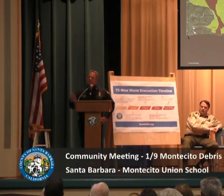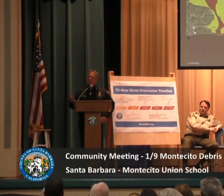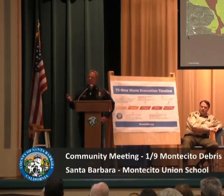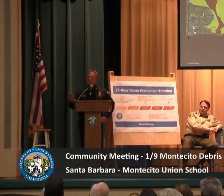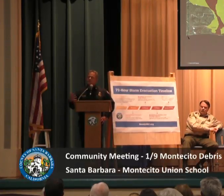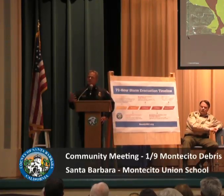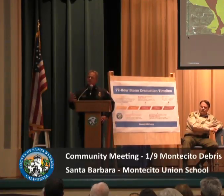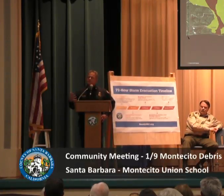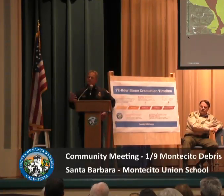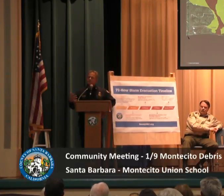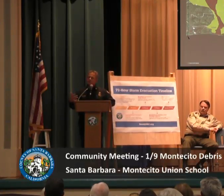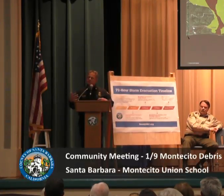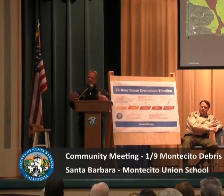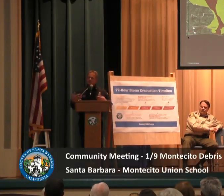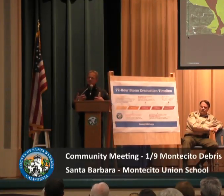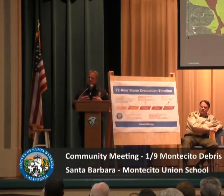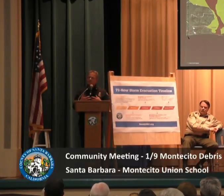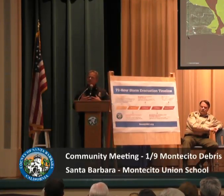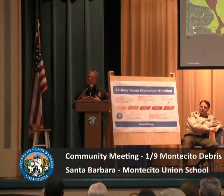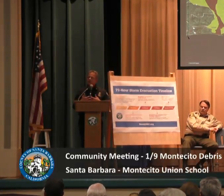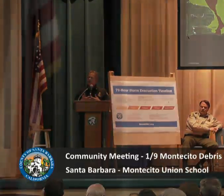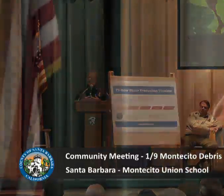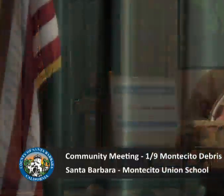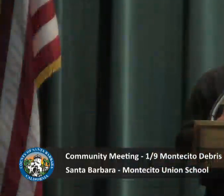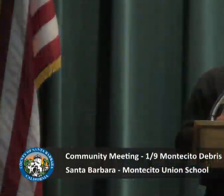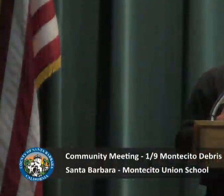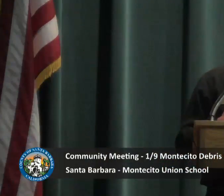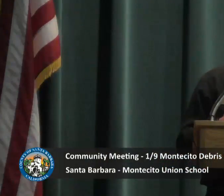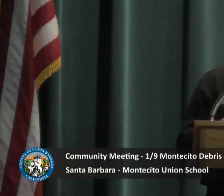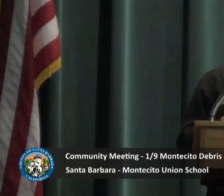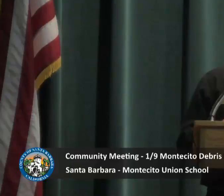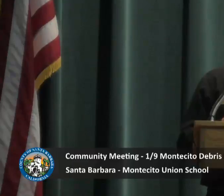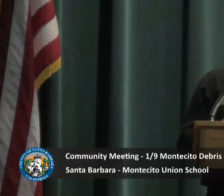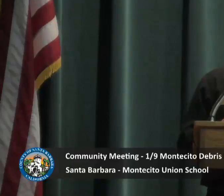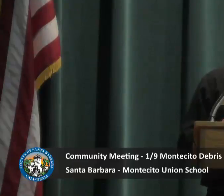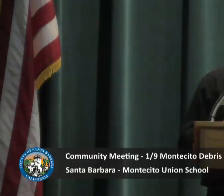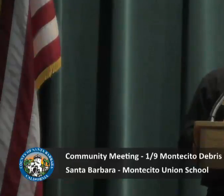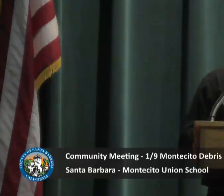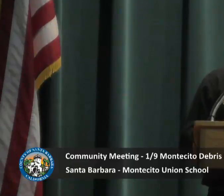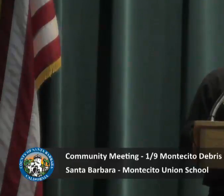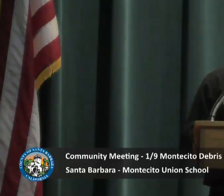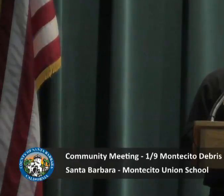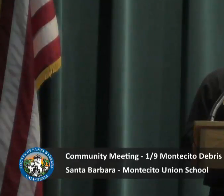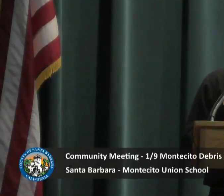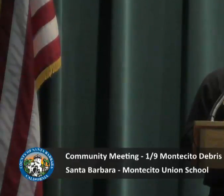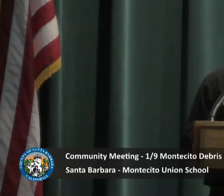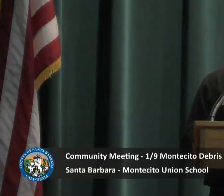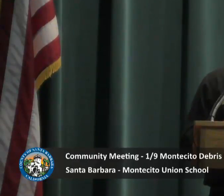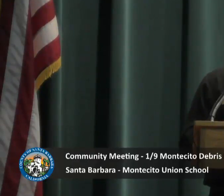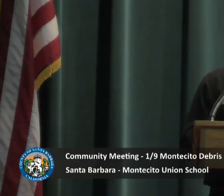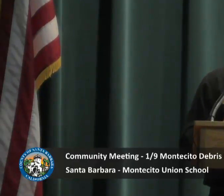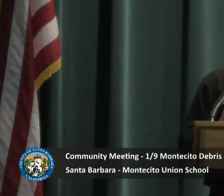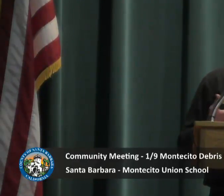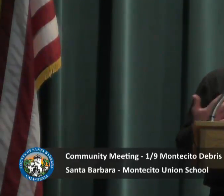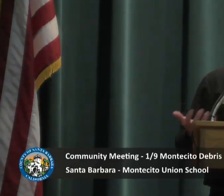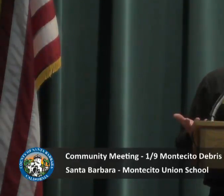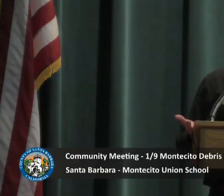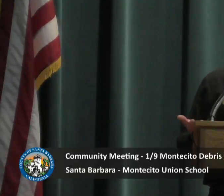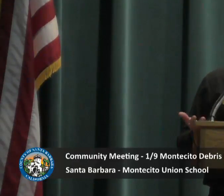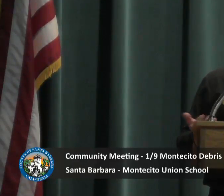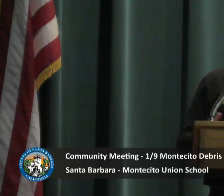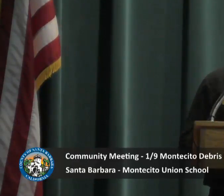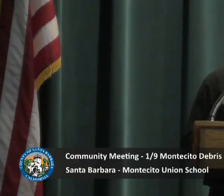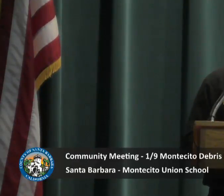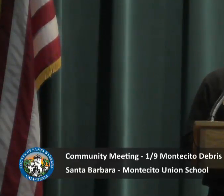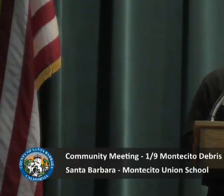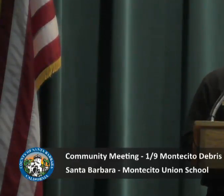last 30 years in emergency services, we've worked very hard to develop interoperable communications so that everybody is